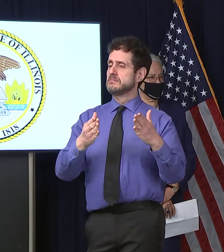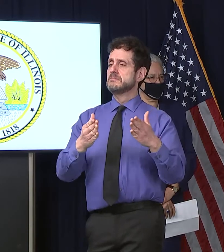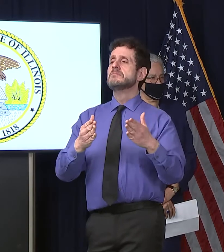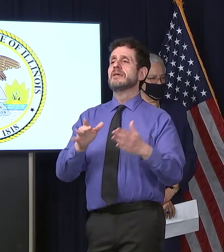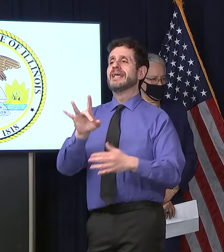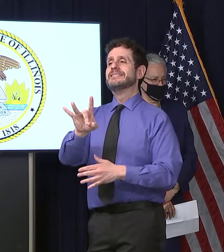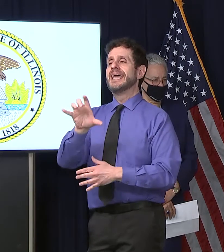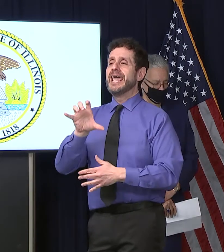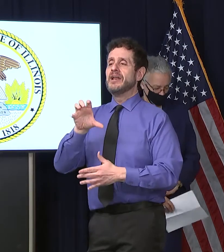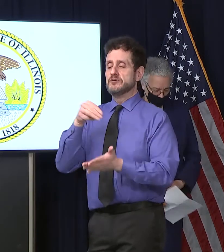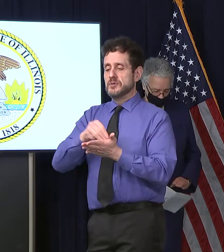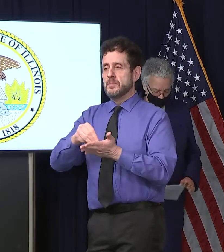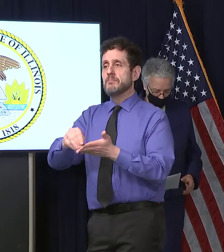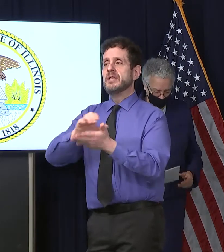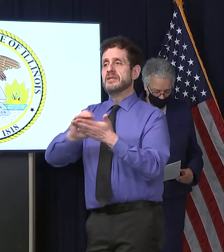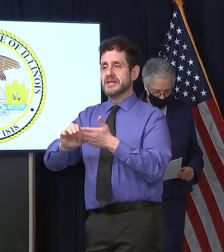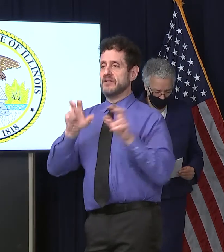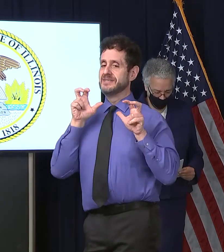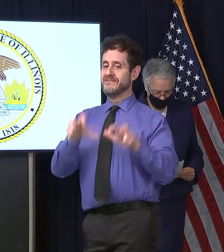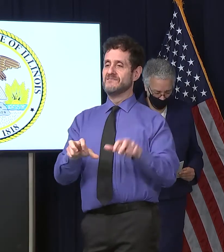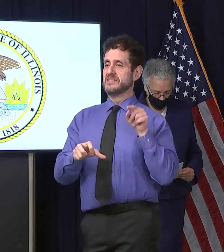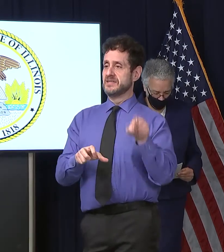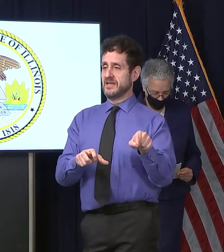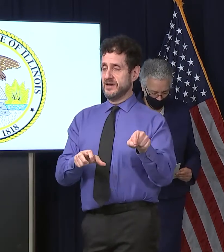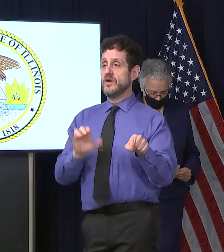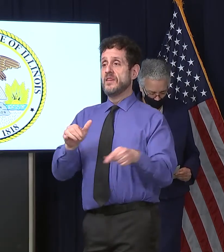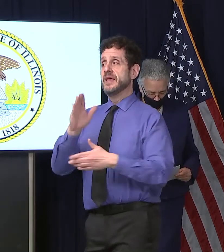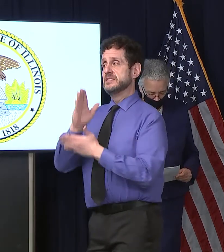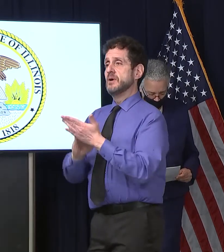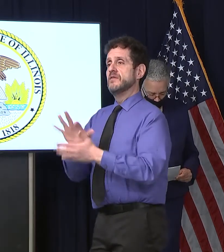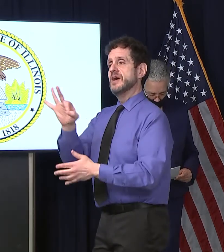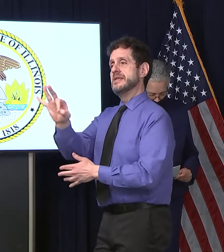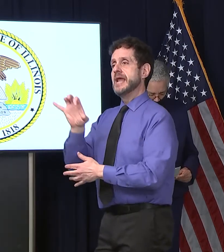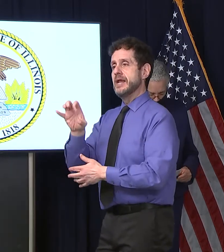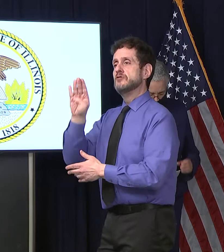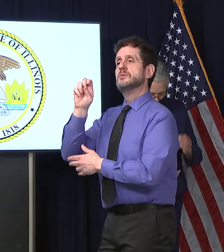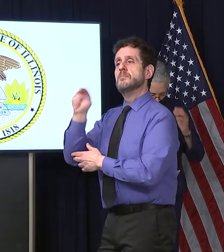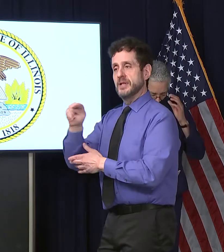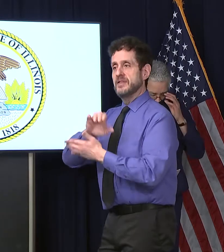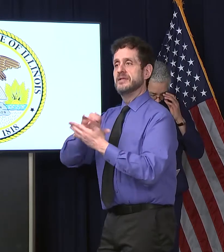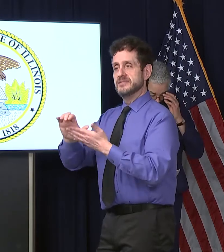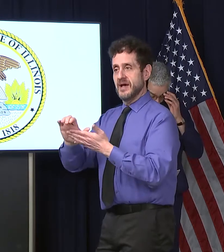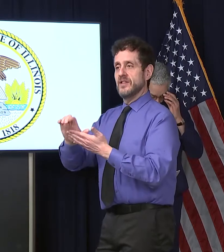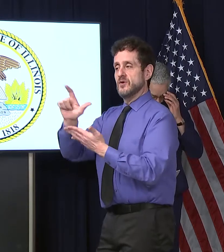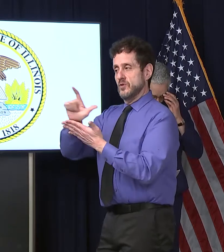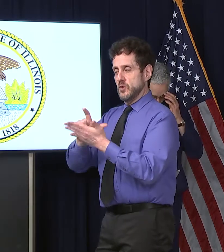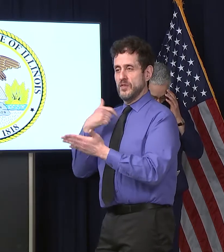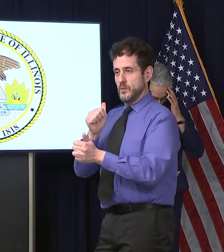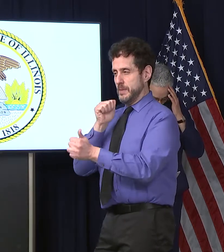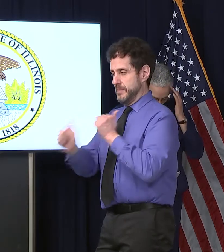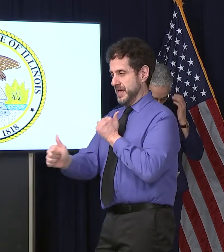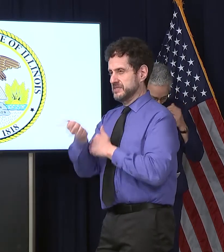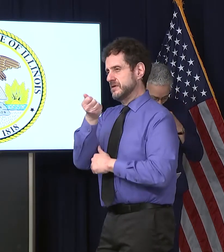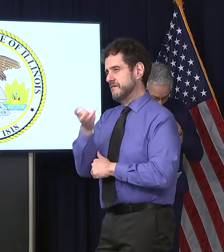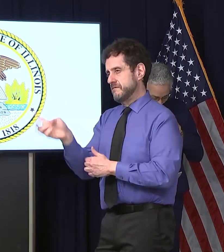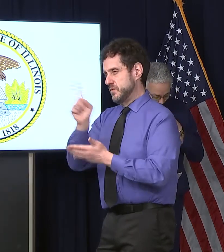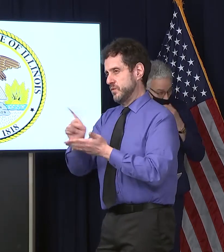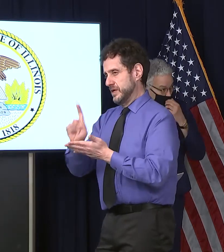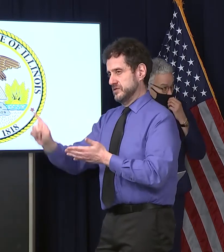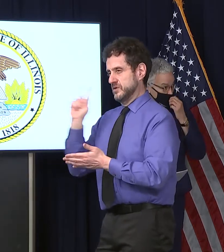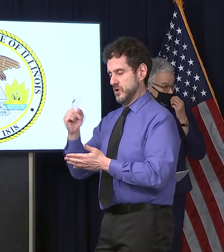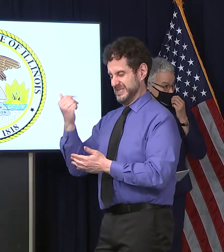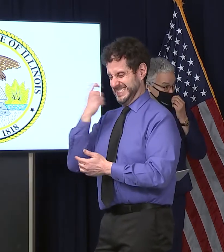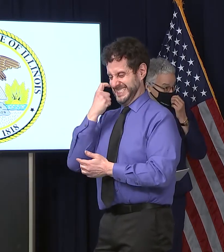million invested here was part of a $900 billion bill we passed just a few weeks ago in